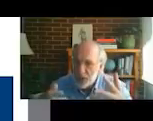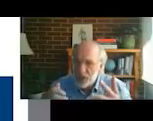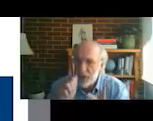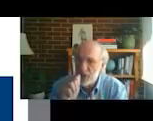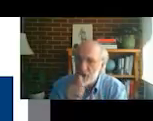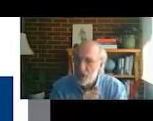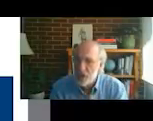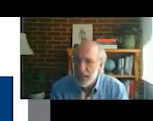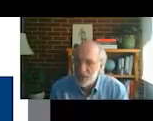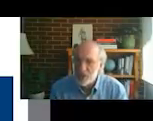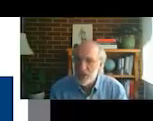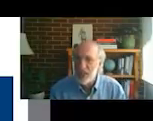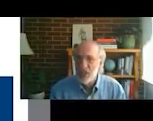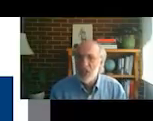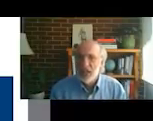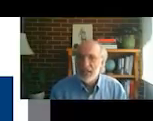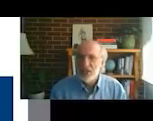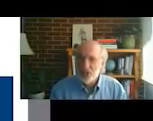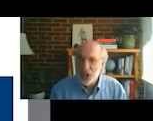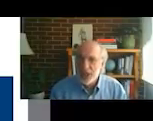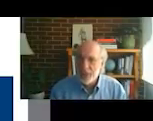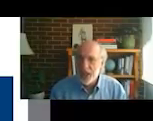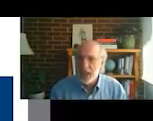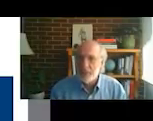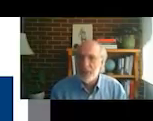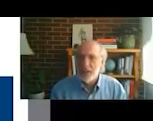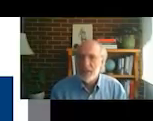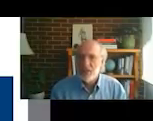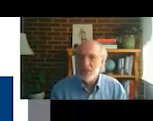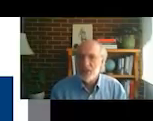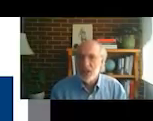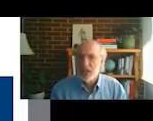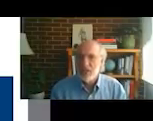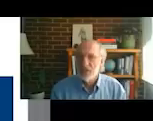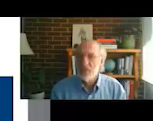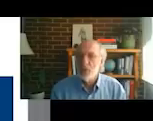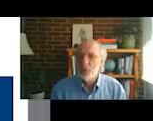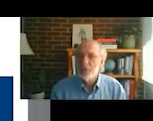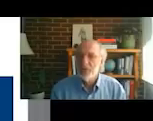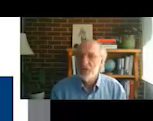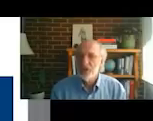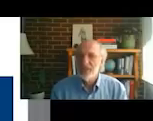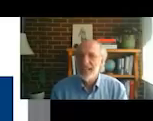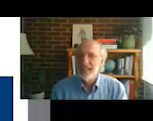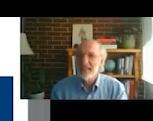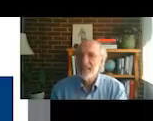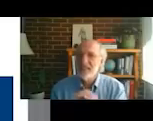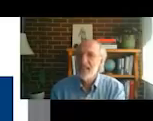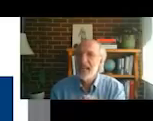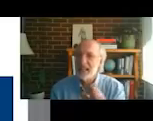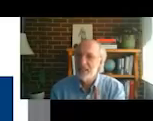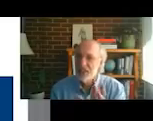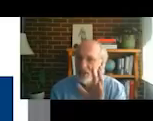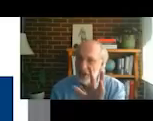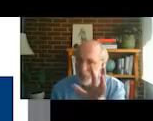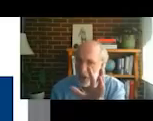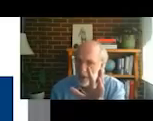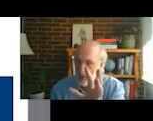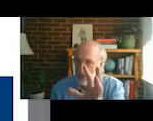accept approximations and gradually shape it up until the child is more proficient at the